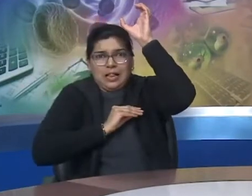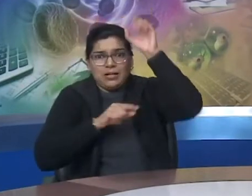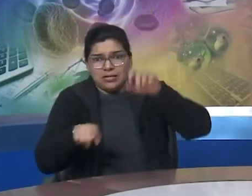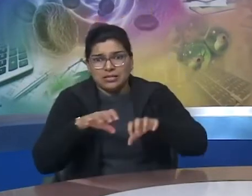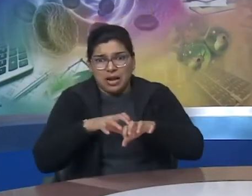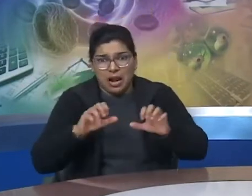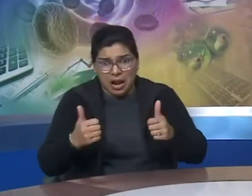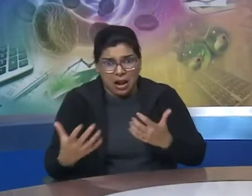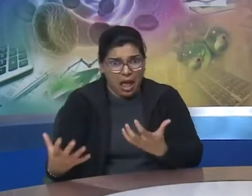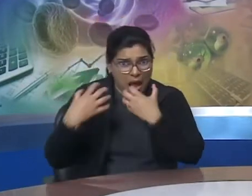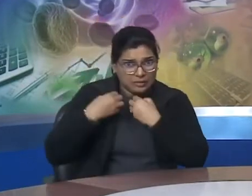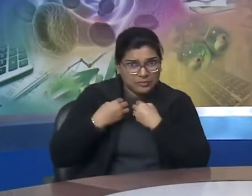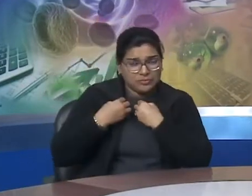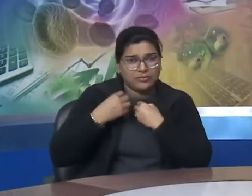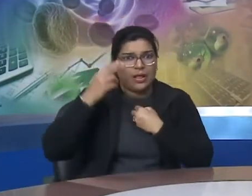that I felt